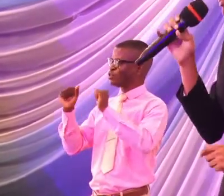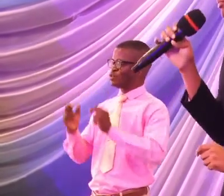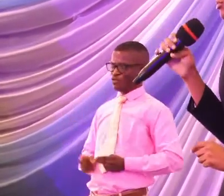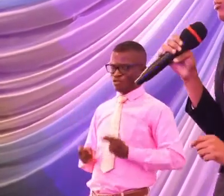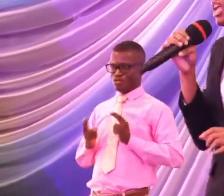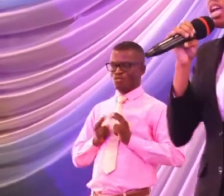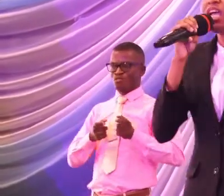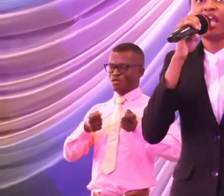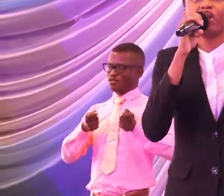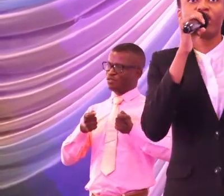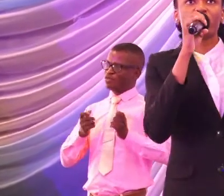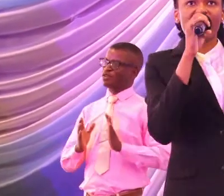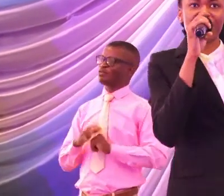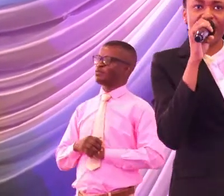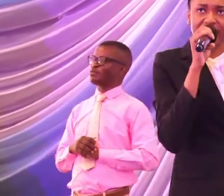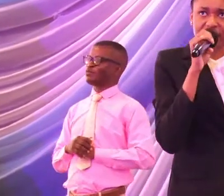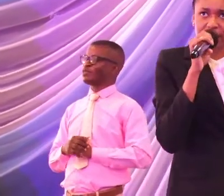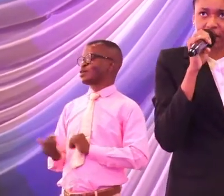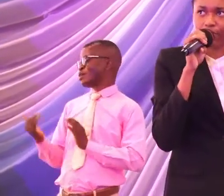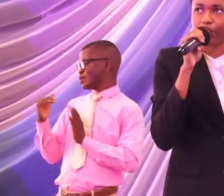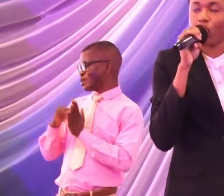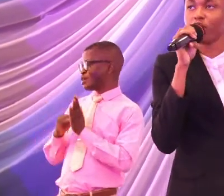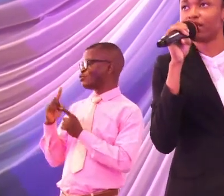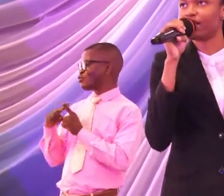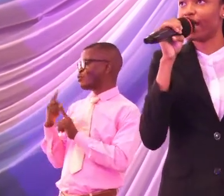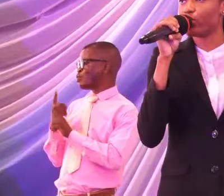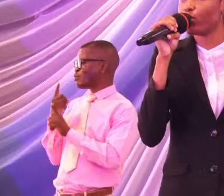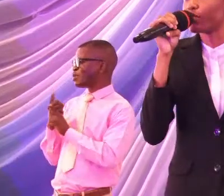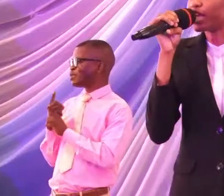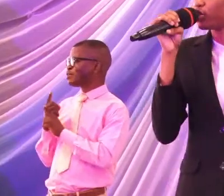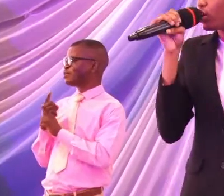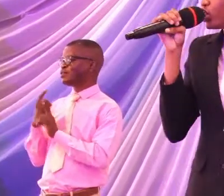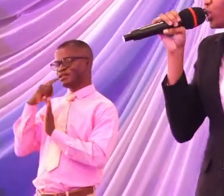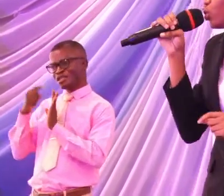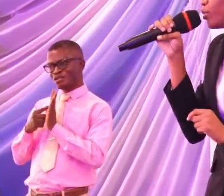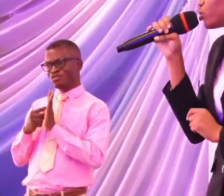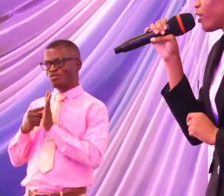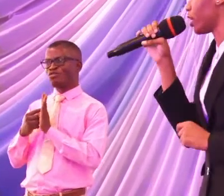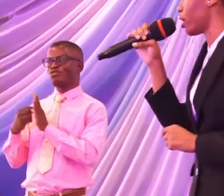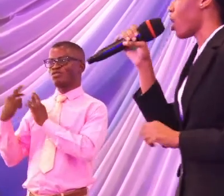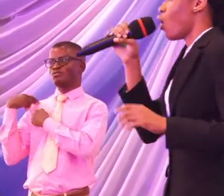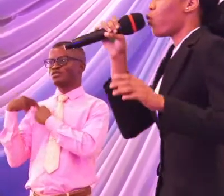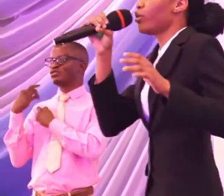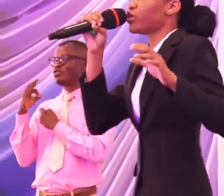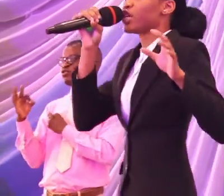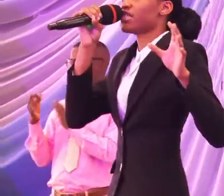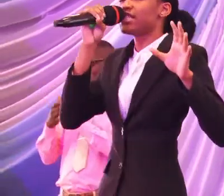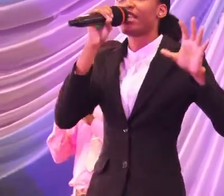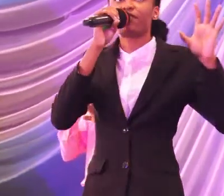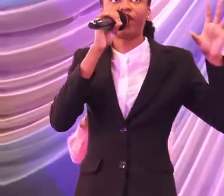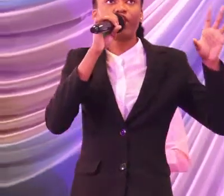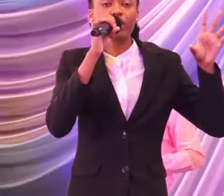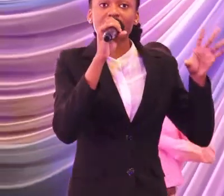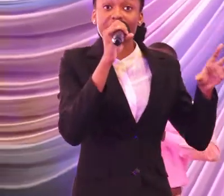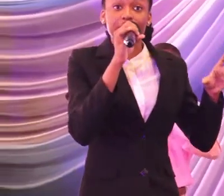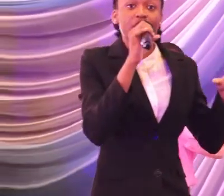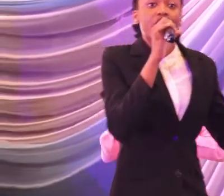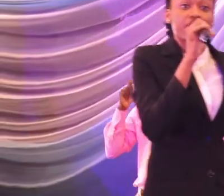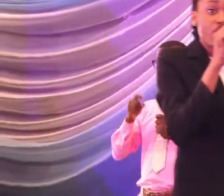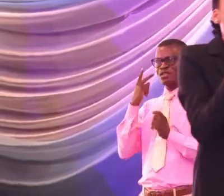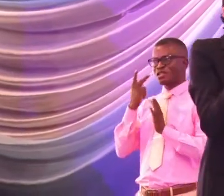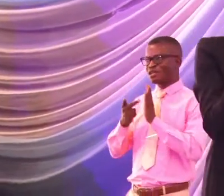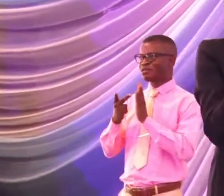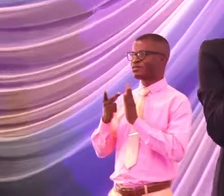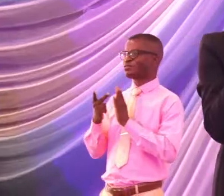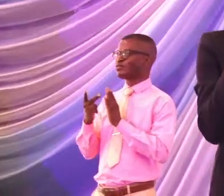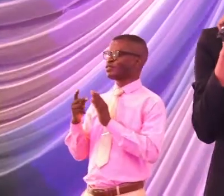trafficking. In order to effectively understand the role of technology in human trafficking, one must consider the various steps